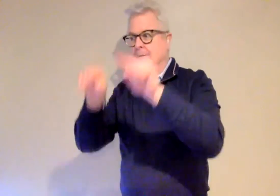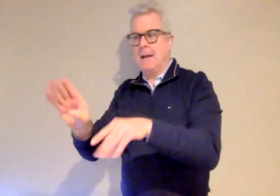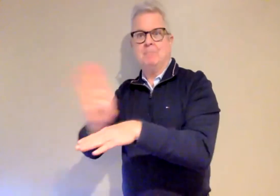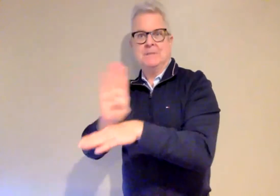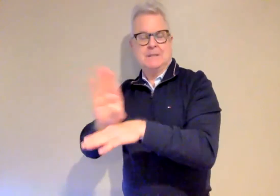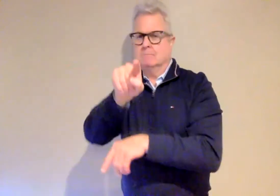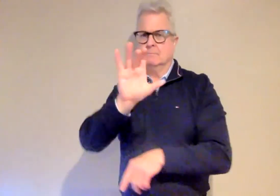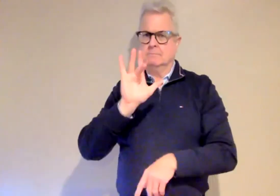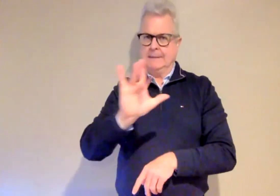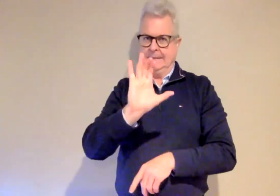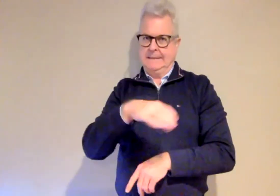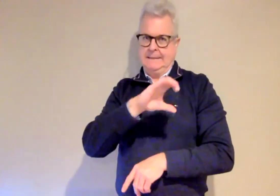one for